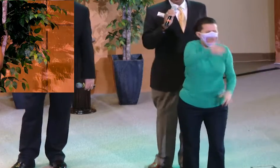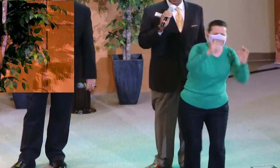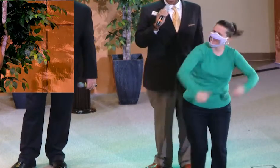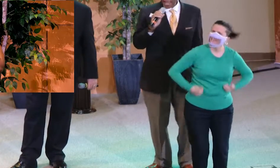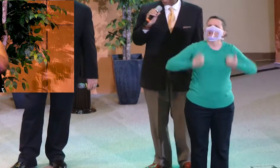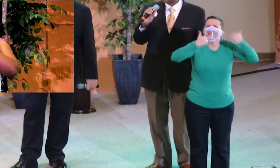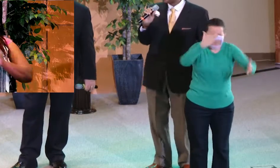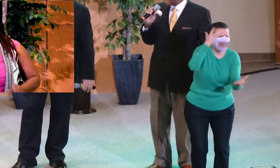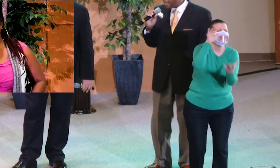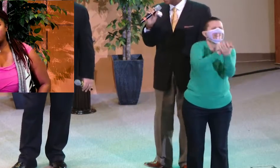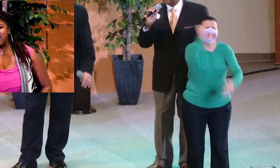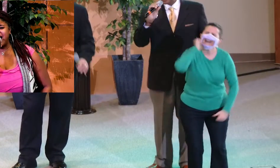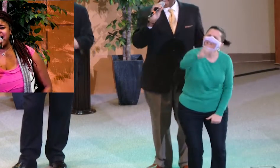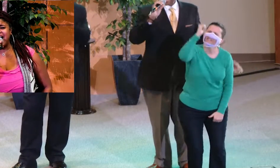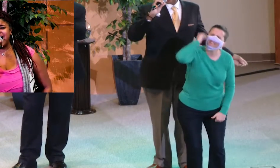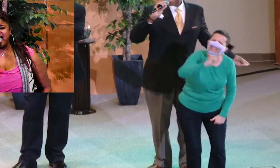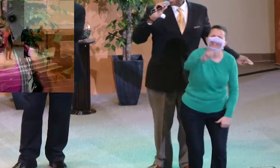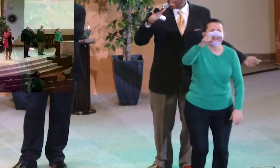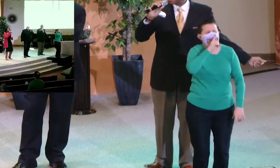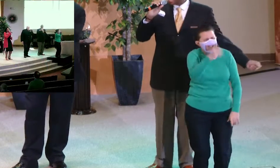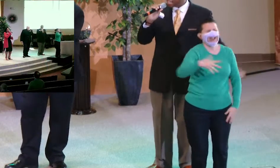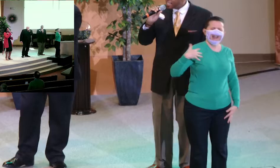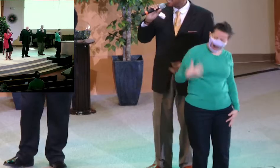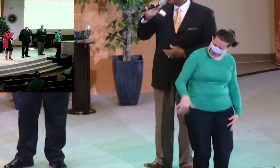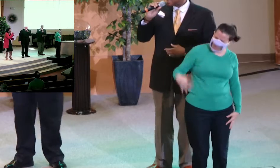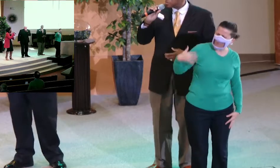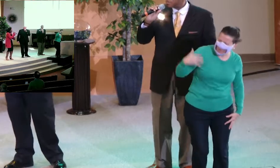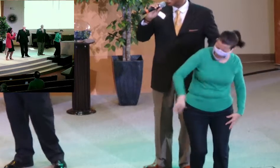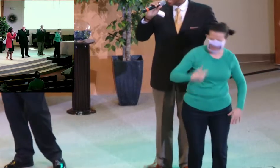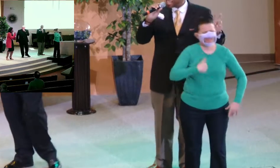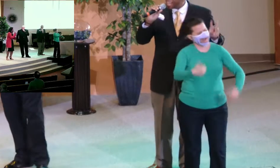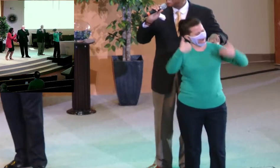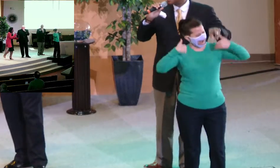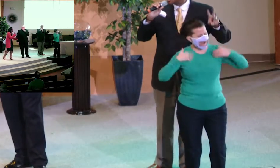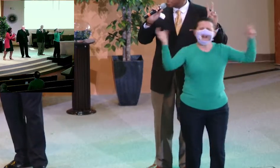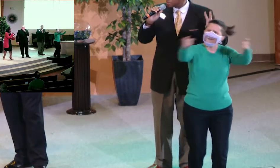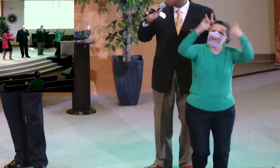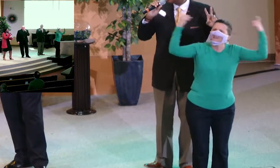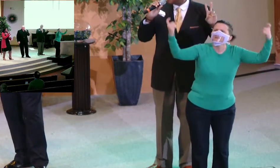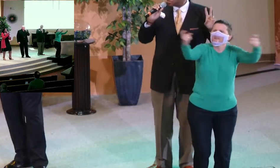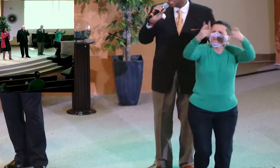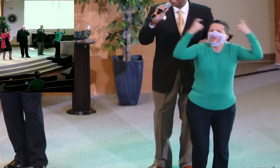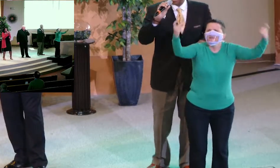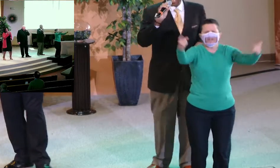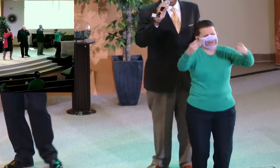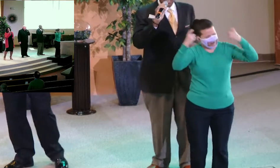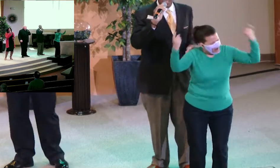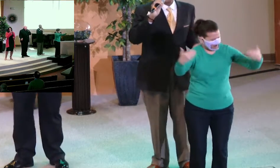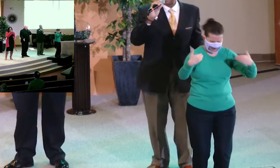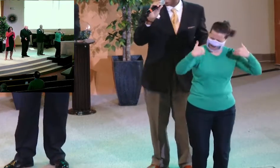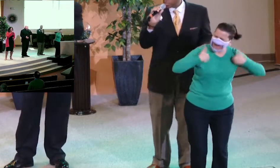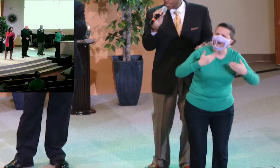when I say God will make it alright. Got the victory. I got the victory in